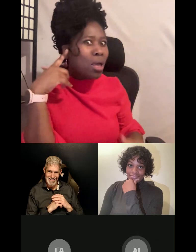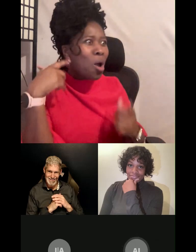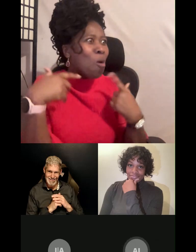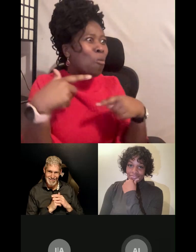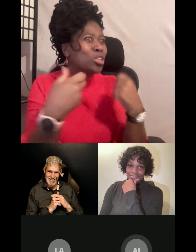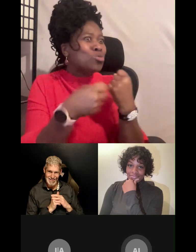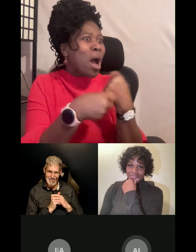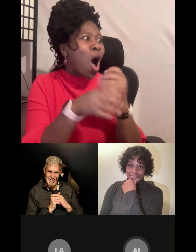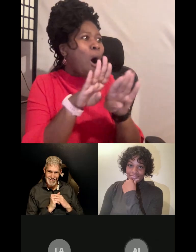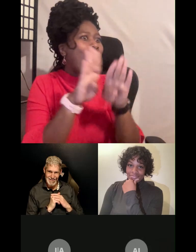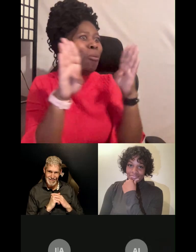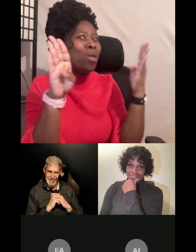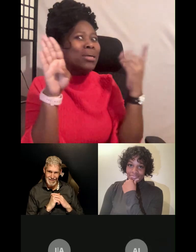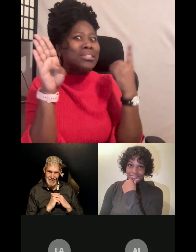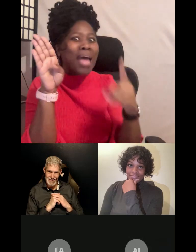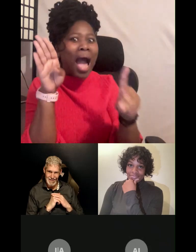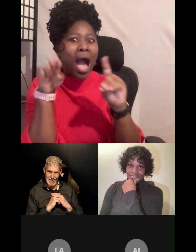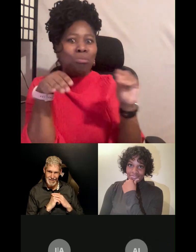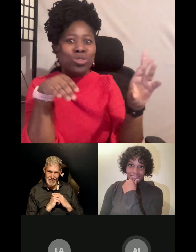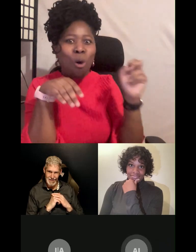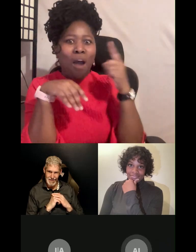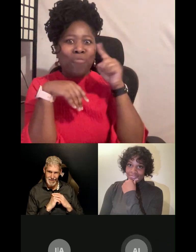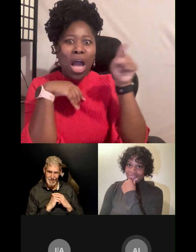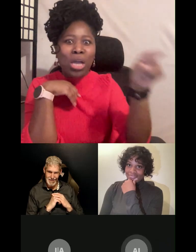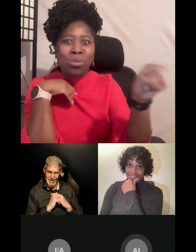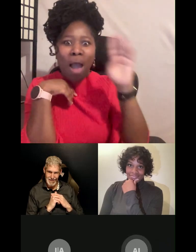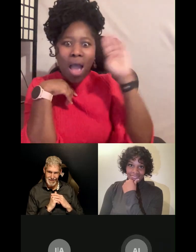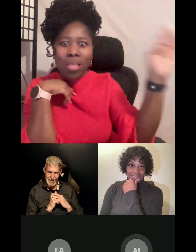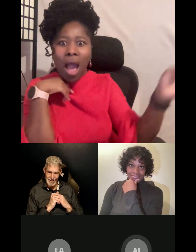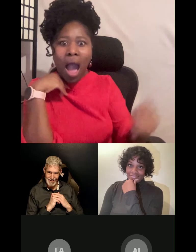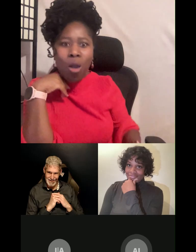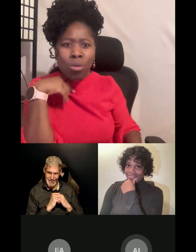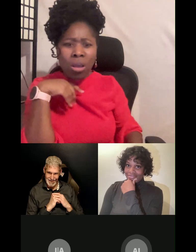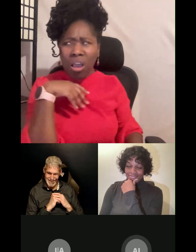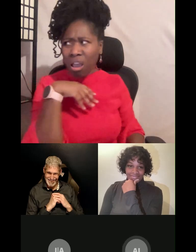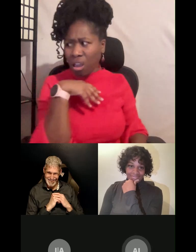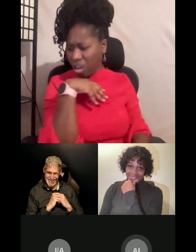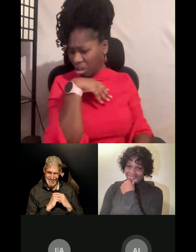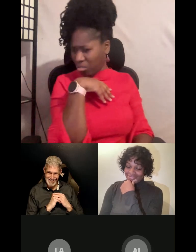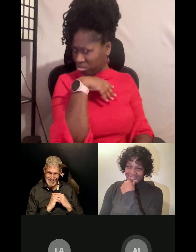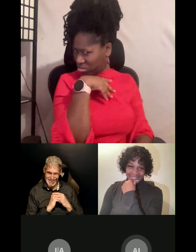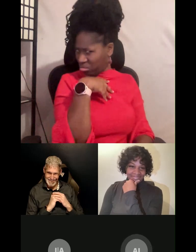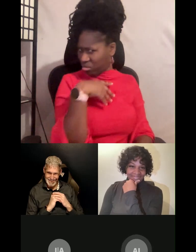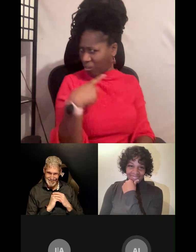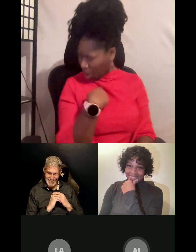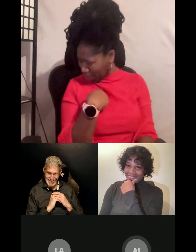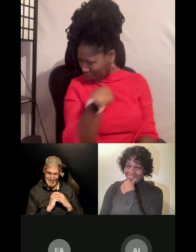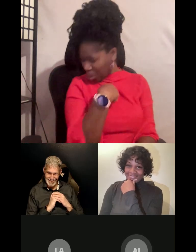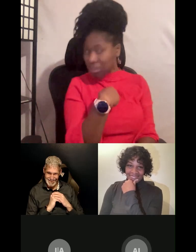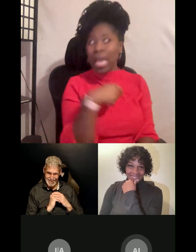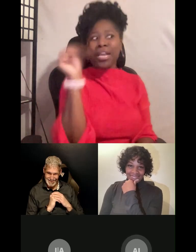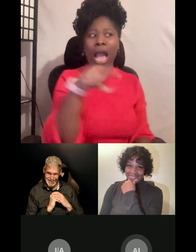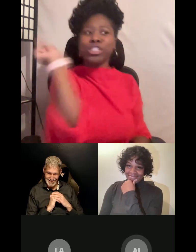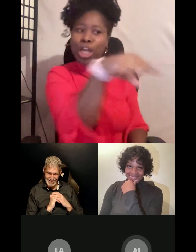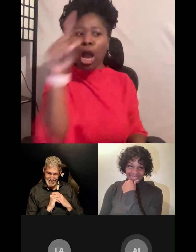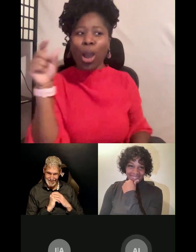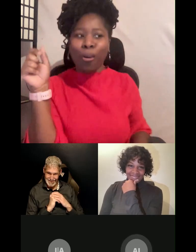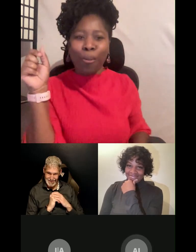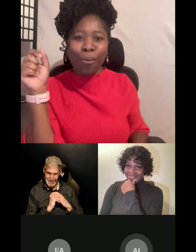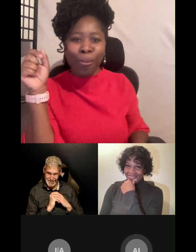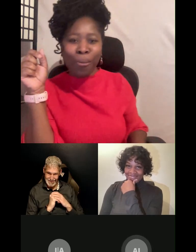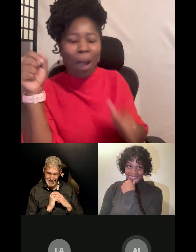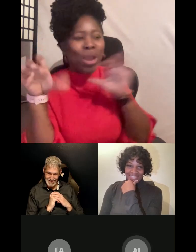all of that attitude, oh, you social, we're trying to open the doors for you. So if you do see